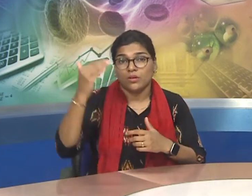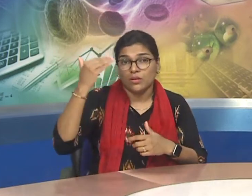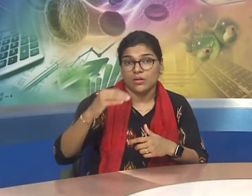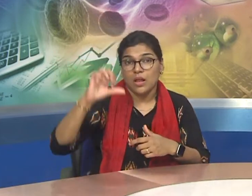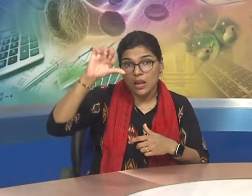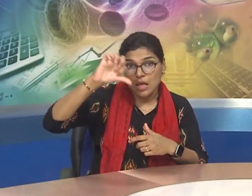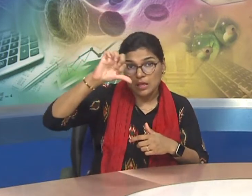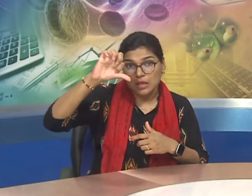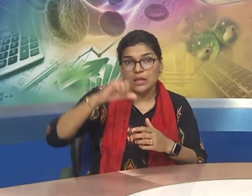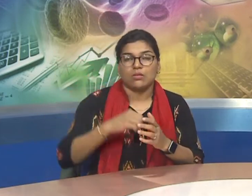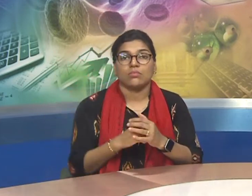library